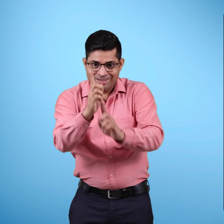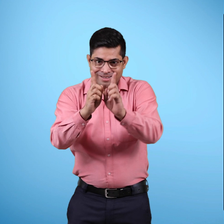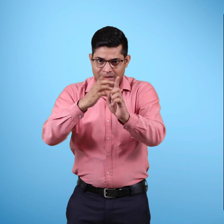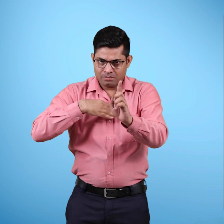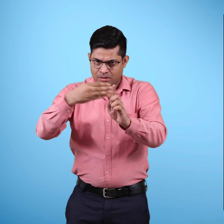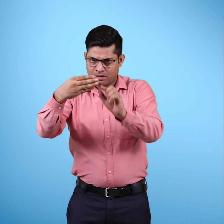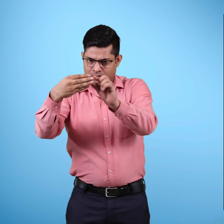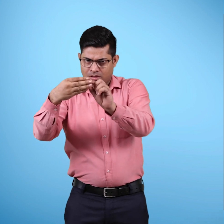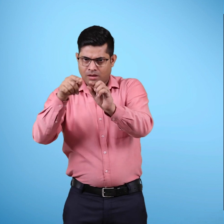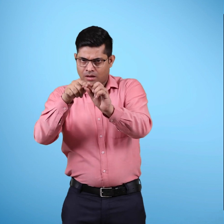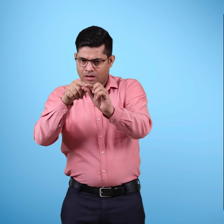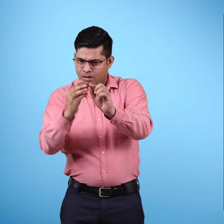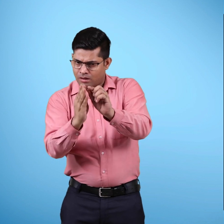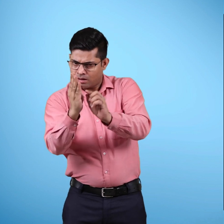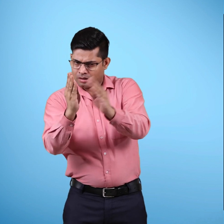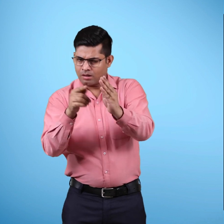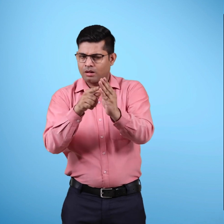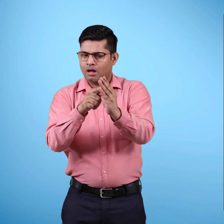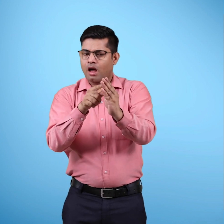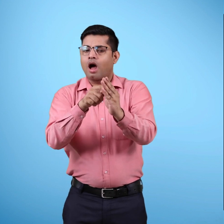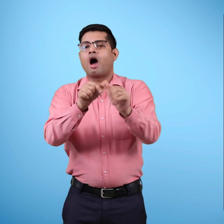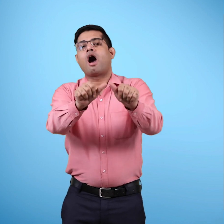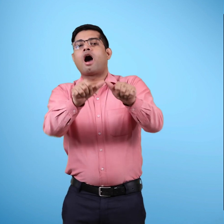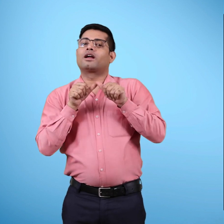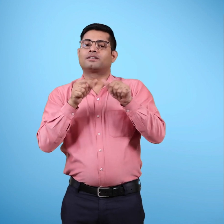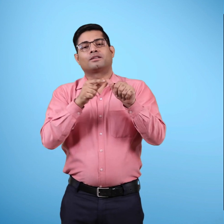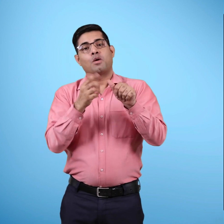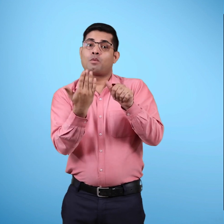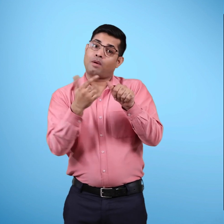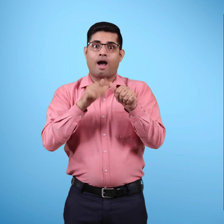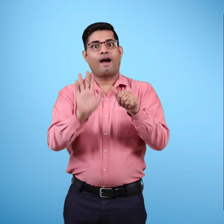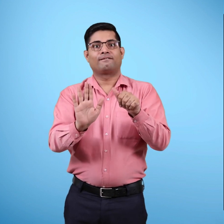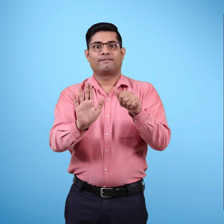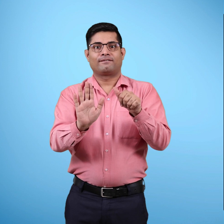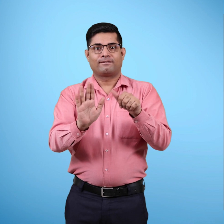he need not pull it out. He just has to look at its leaves.